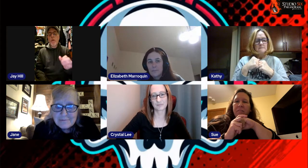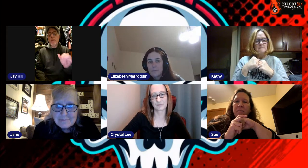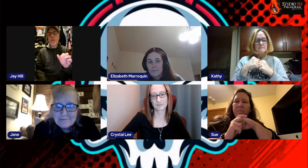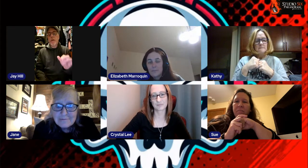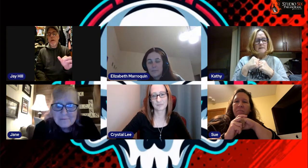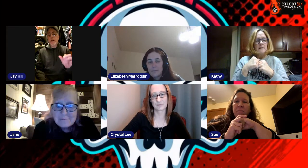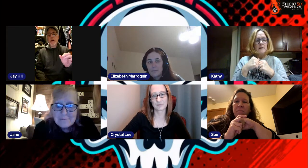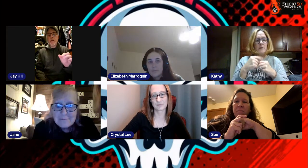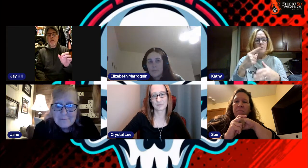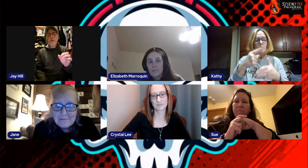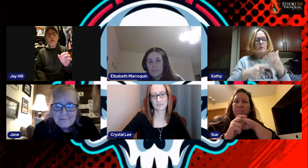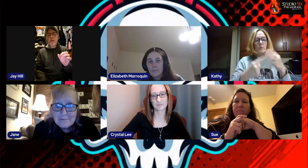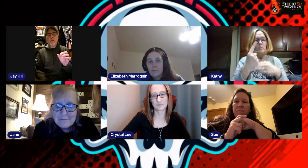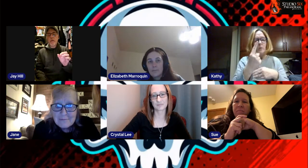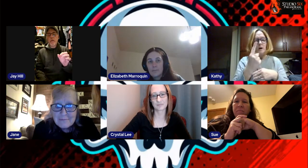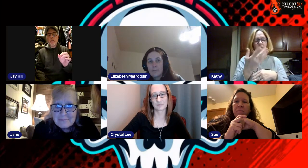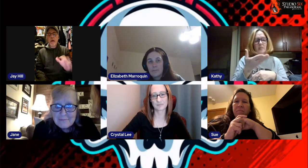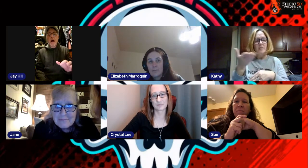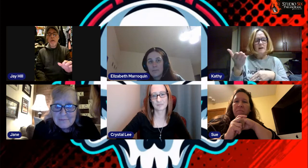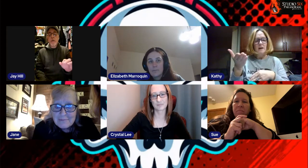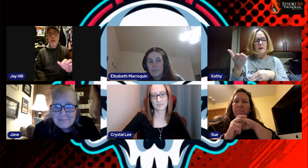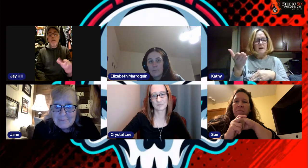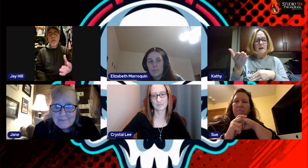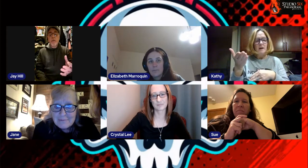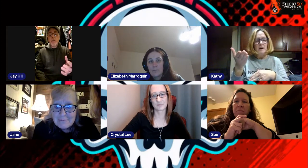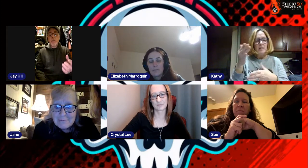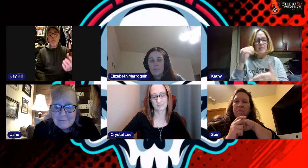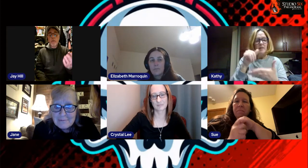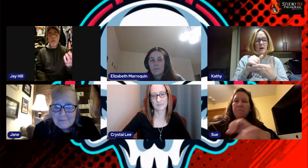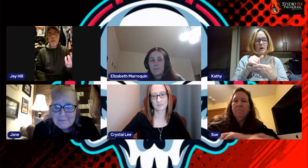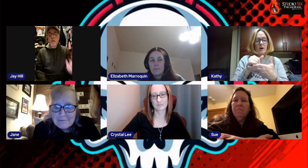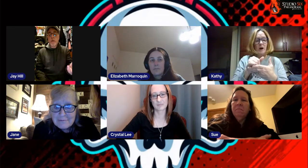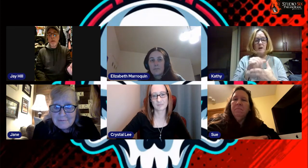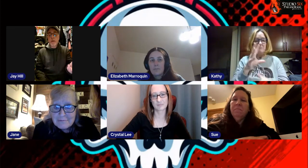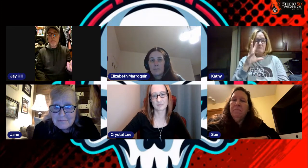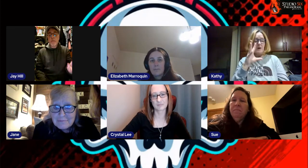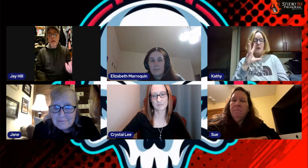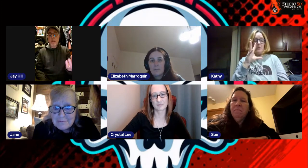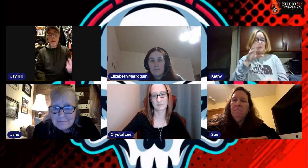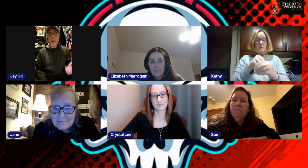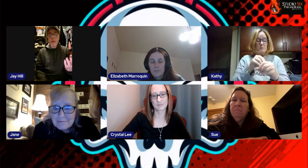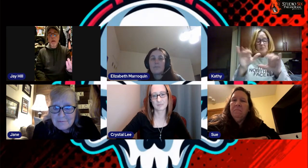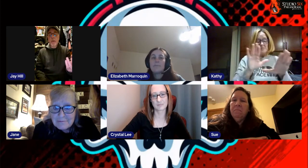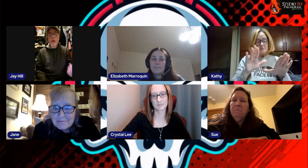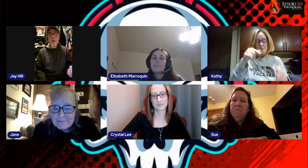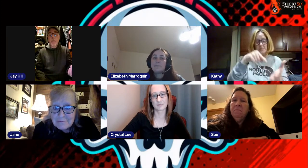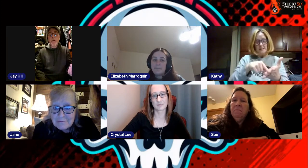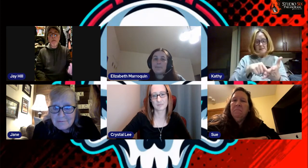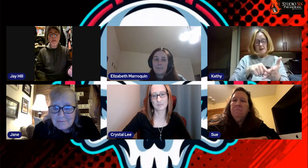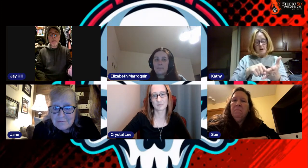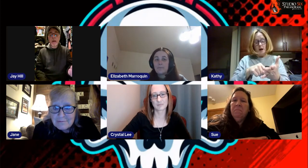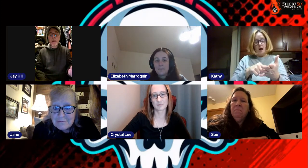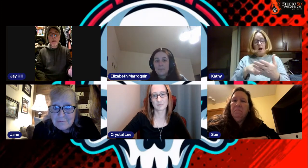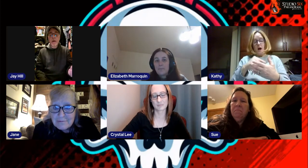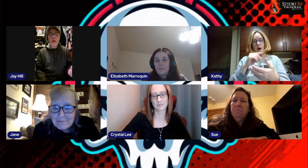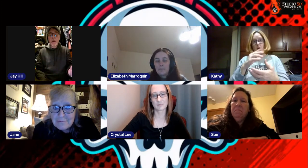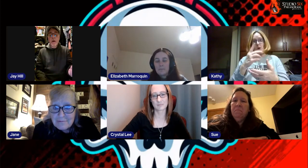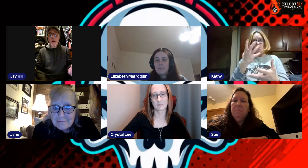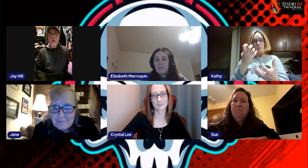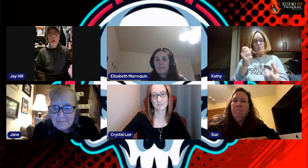what was the one thing that got you into doing this, like being a paranormal